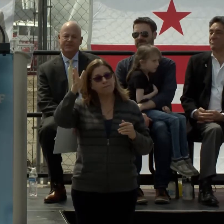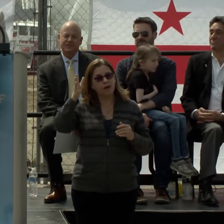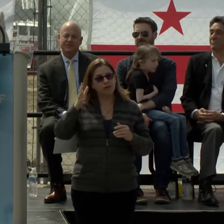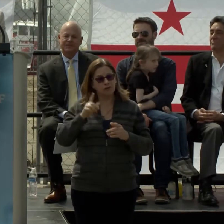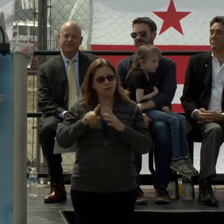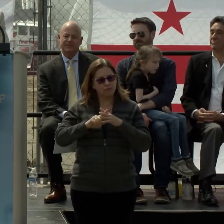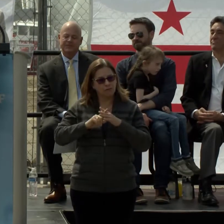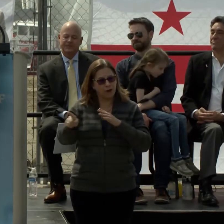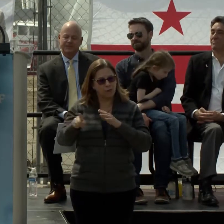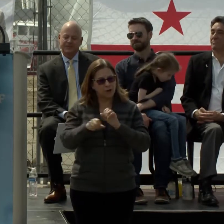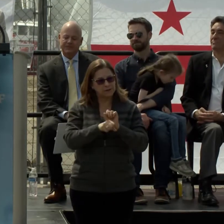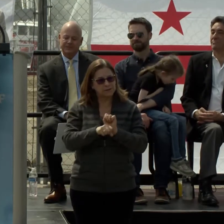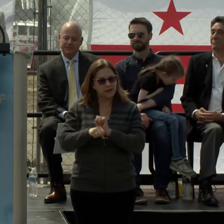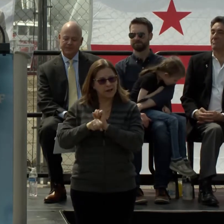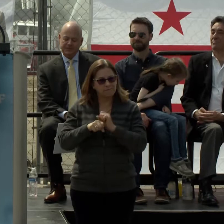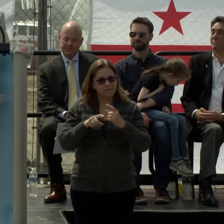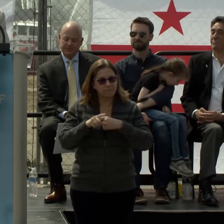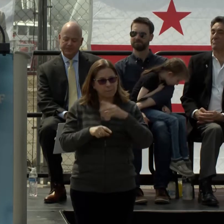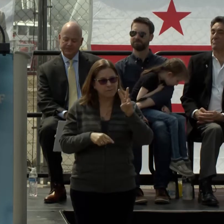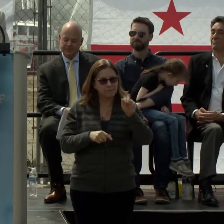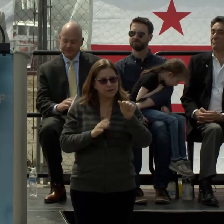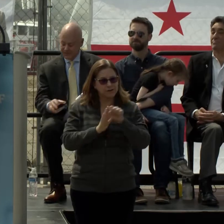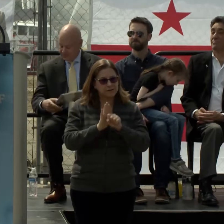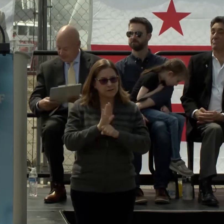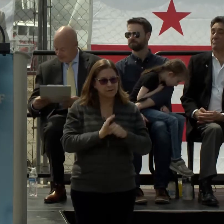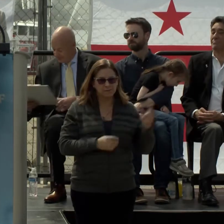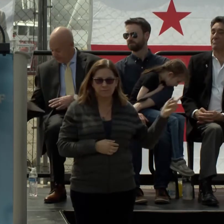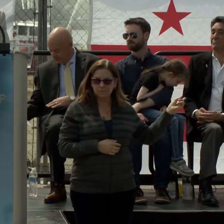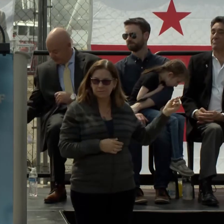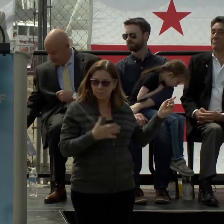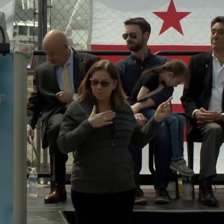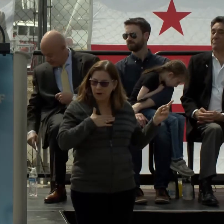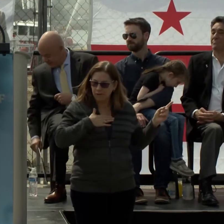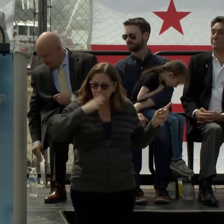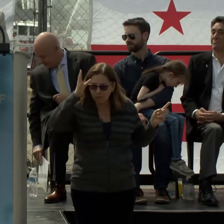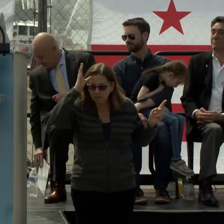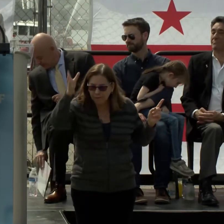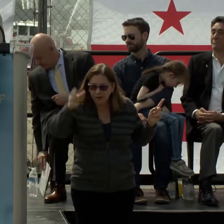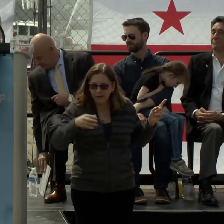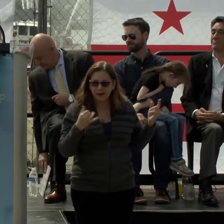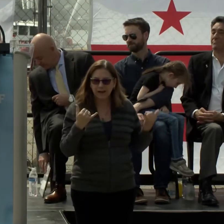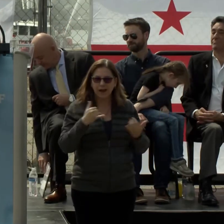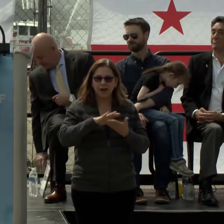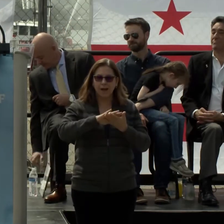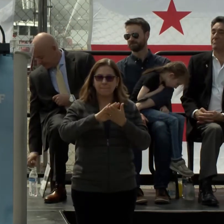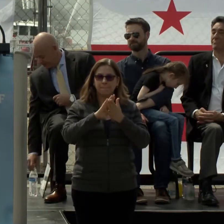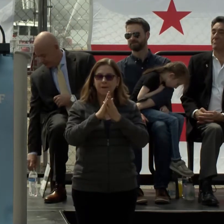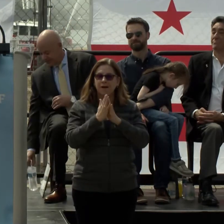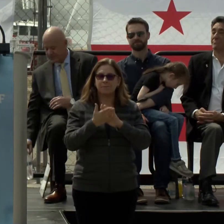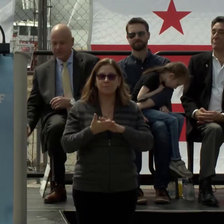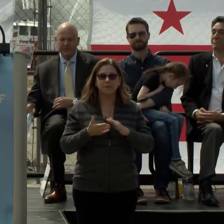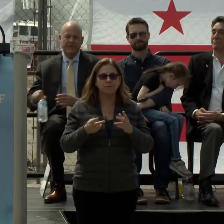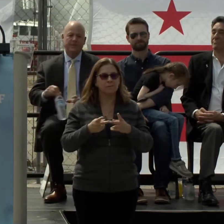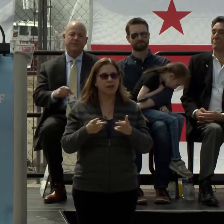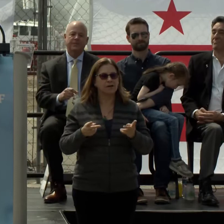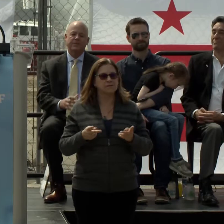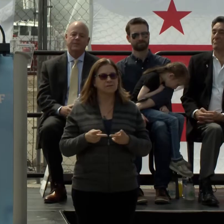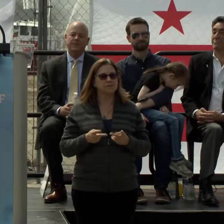from Virginia, into a spectacular